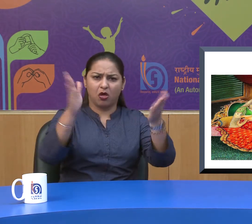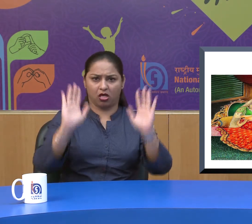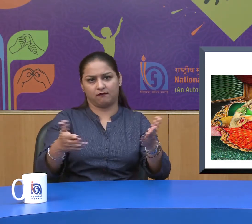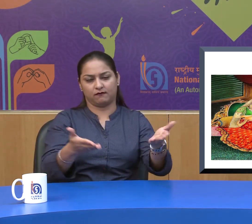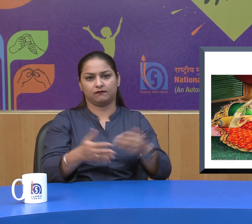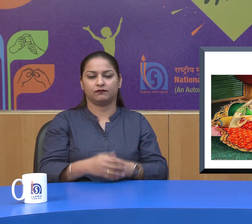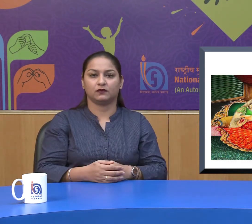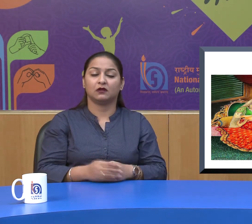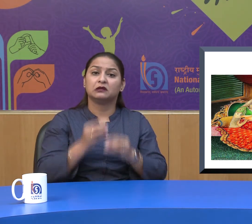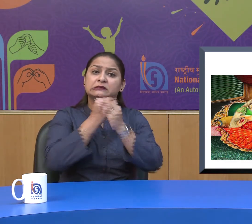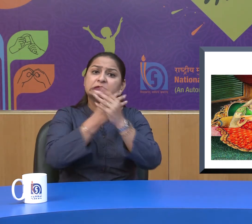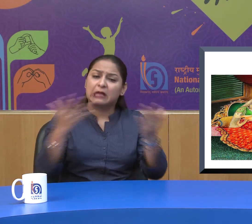sometimes even the infant girls